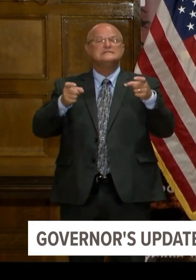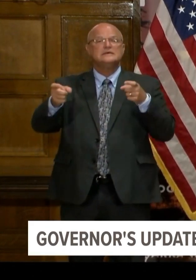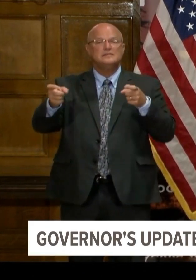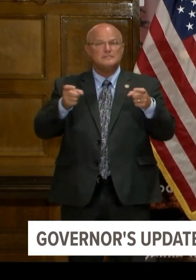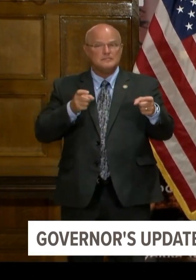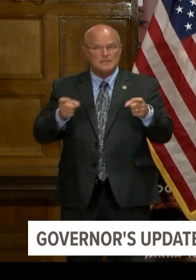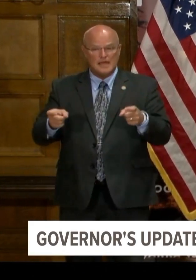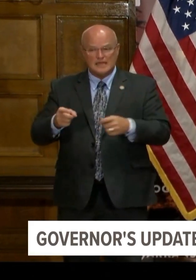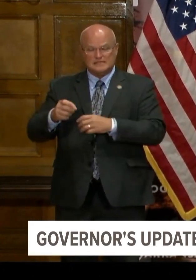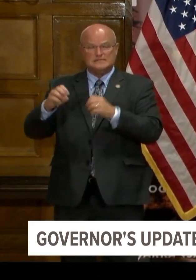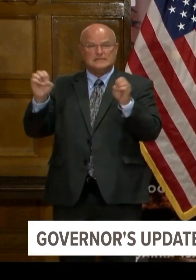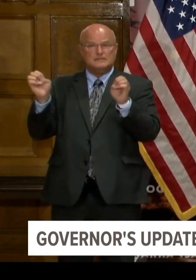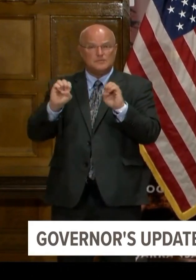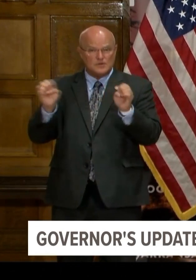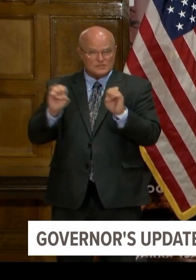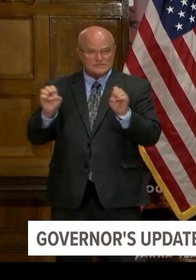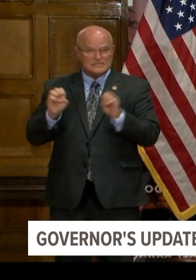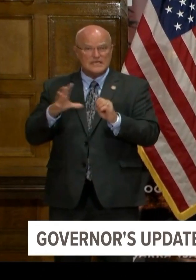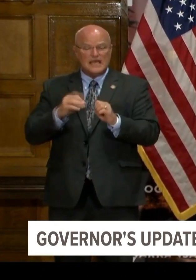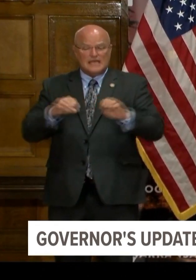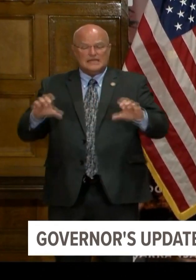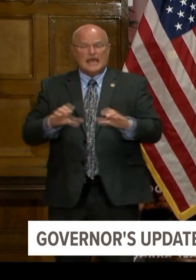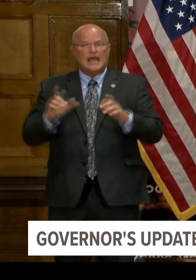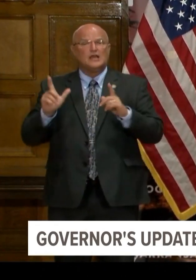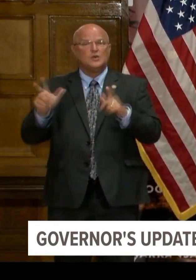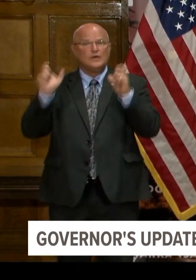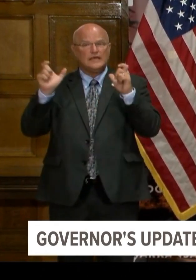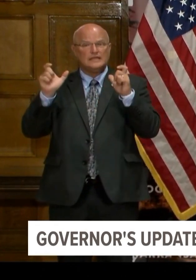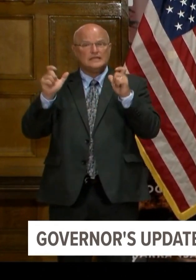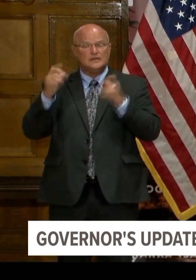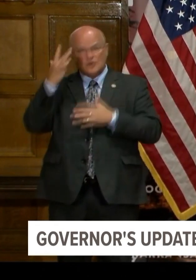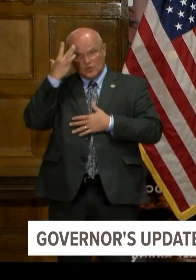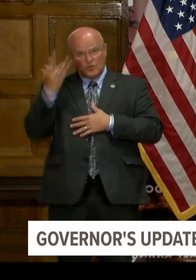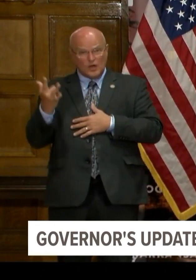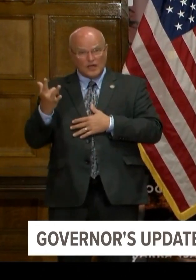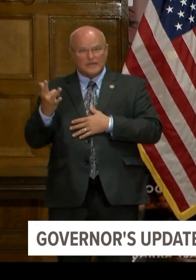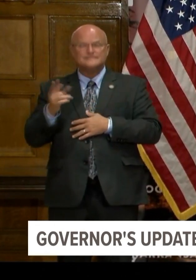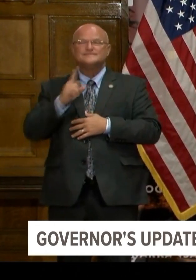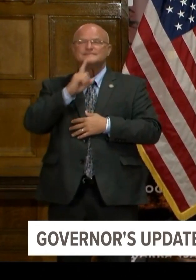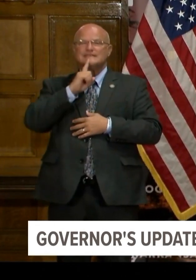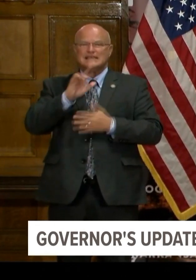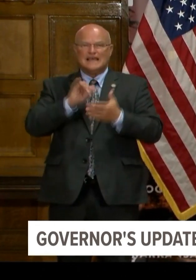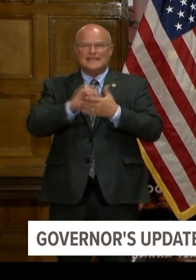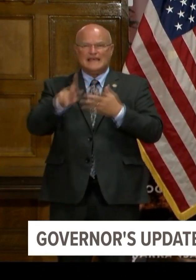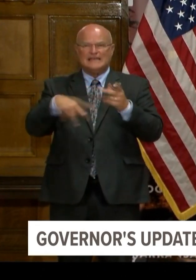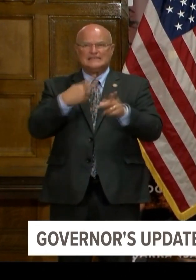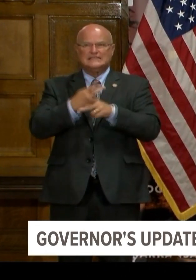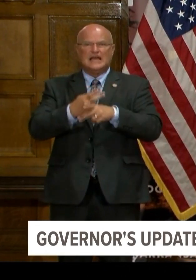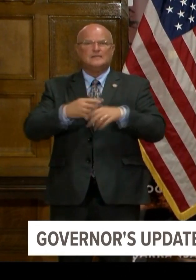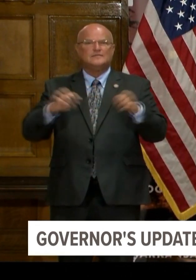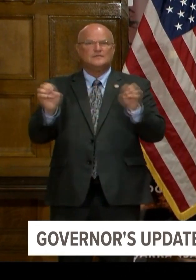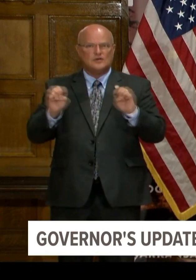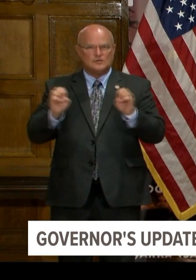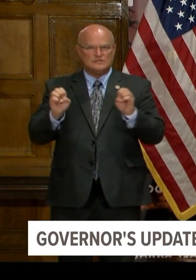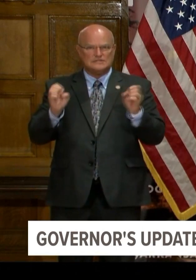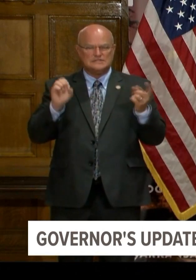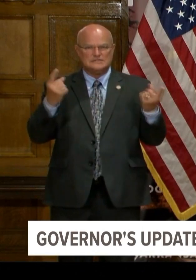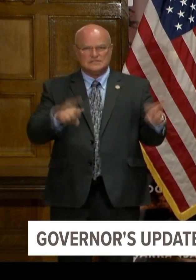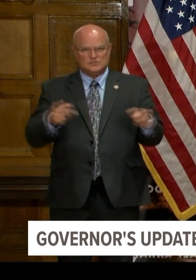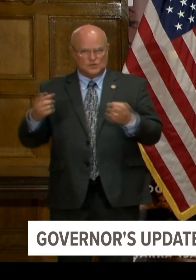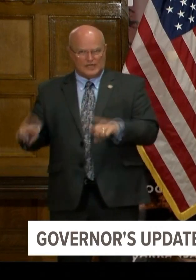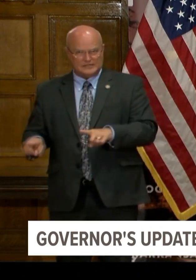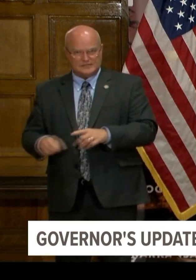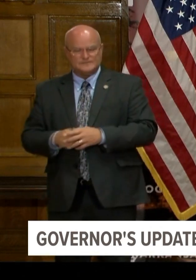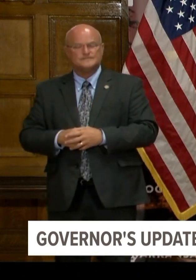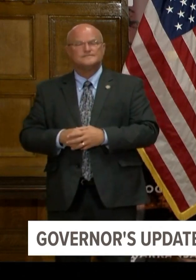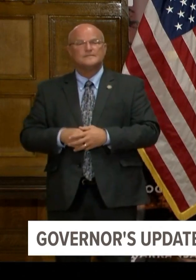an emergency and to act quickly because it is that type of urgent situation. At